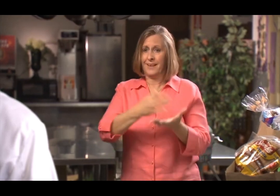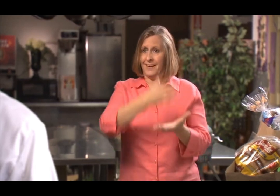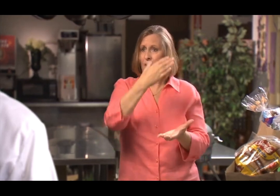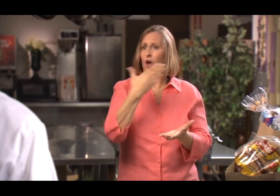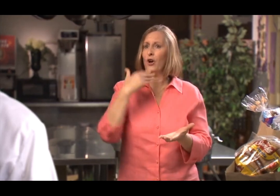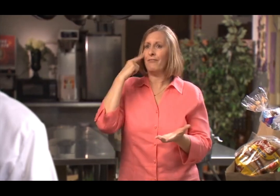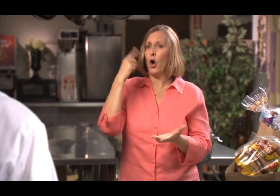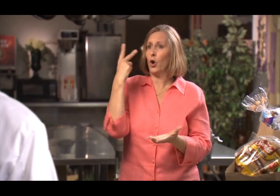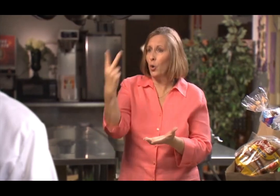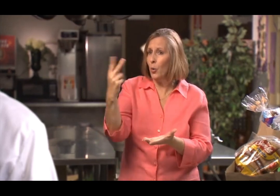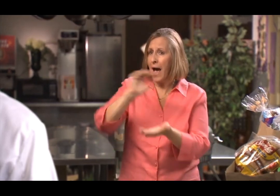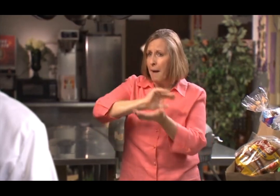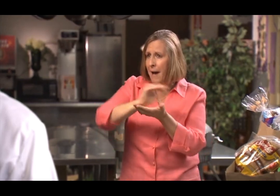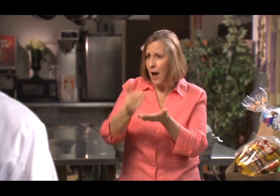container.